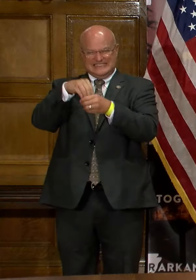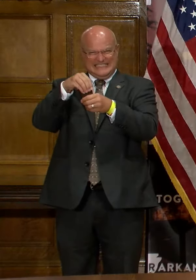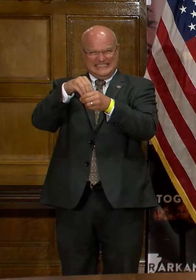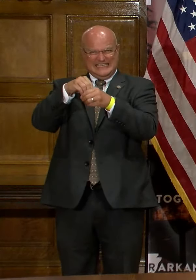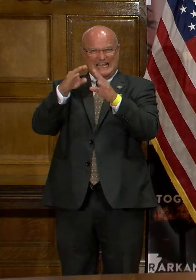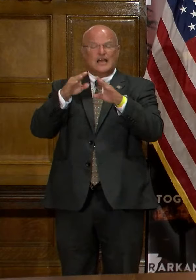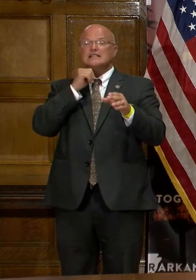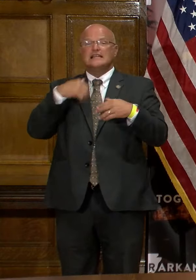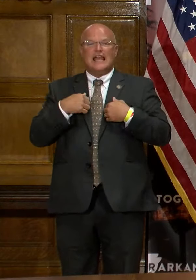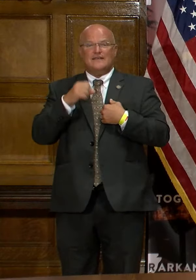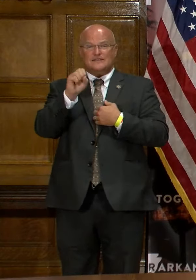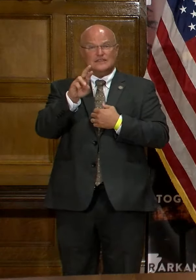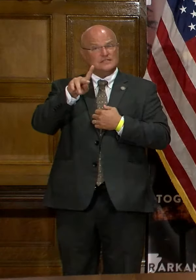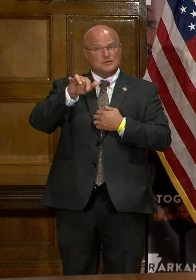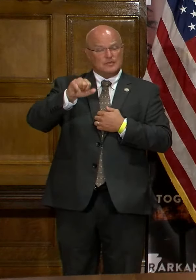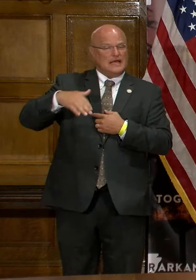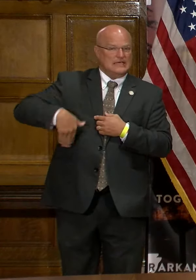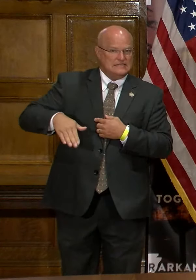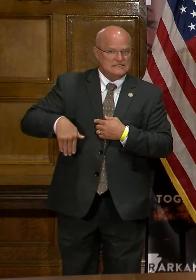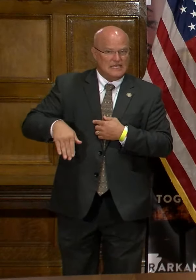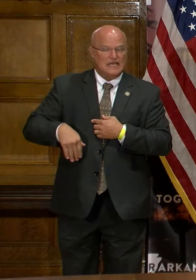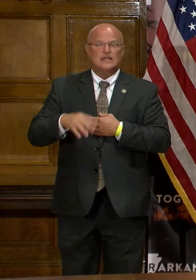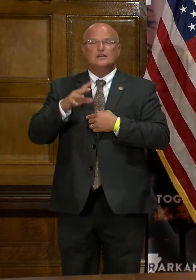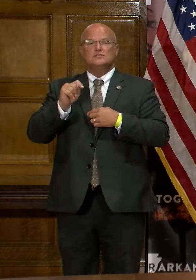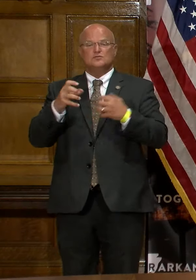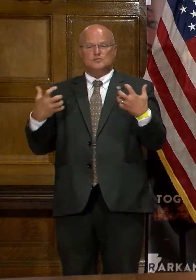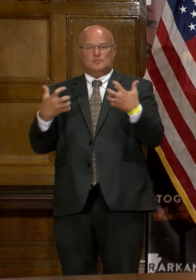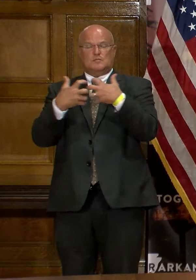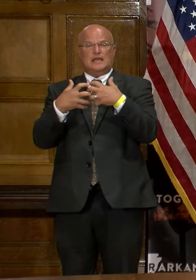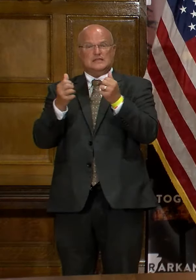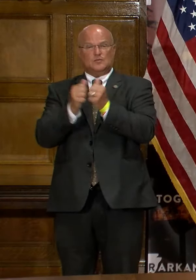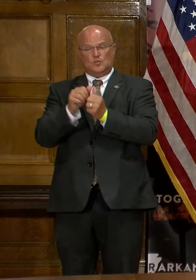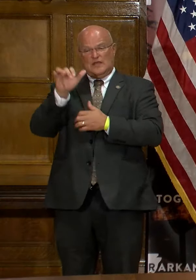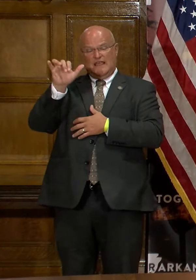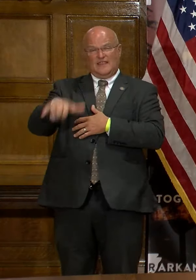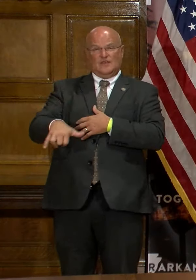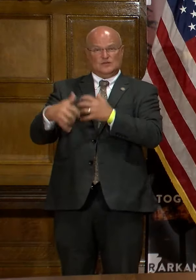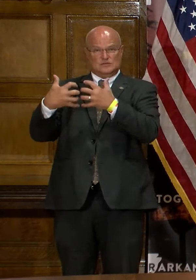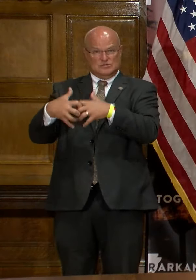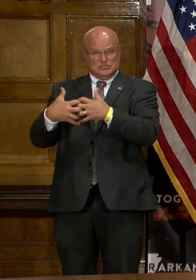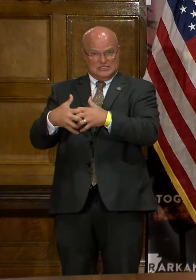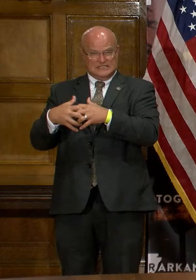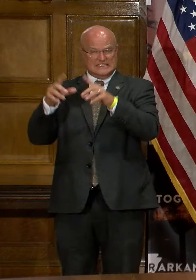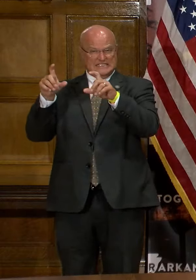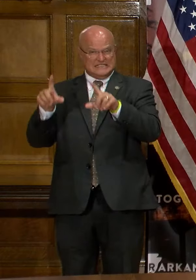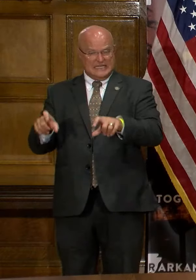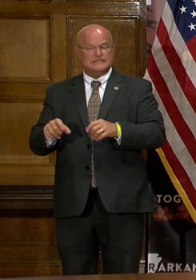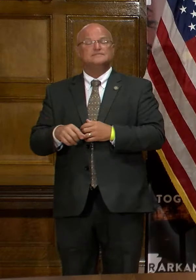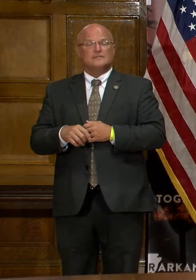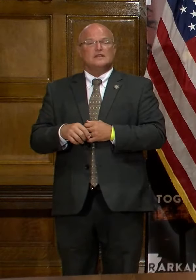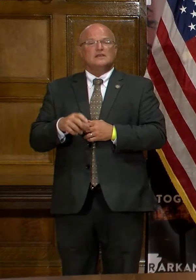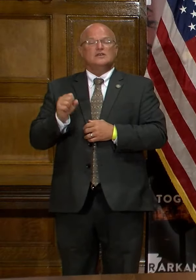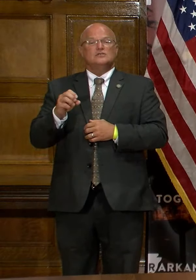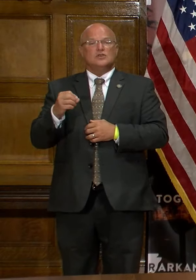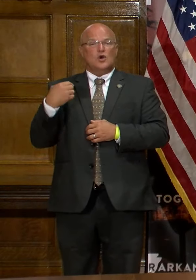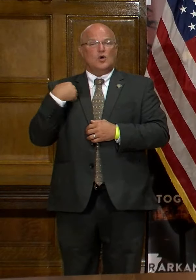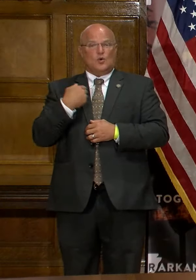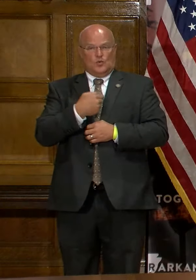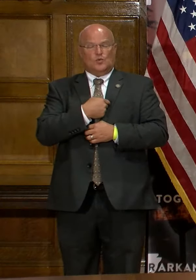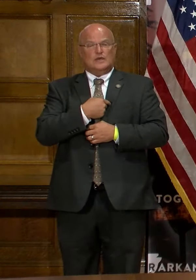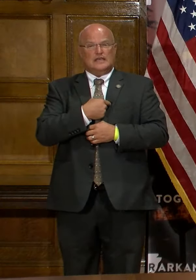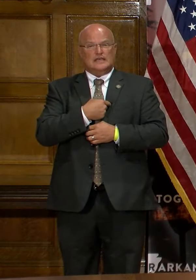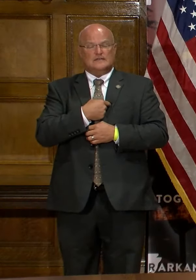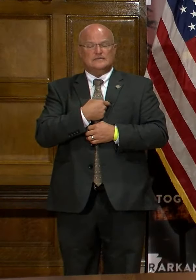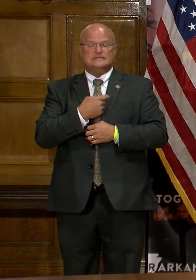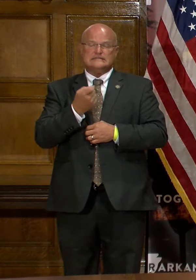we did not have the supplies to match up with those antigen tests. And so we've been